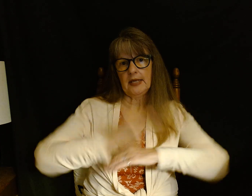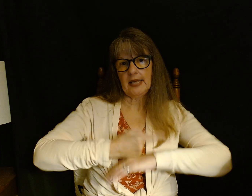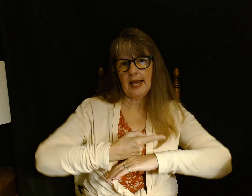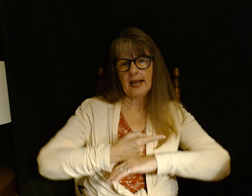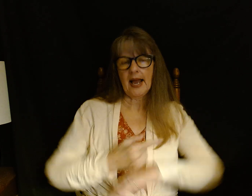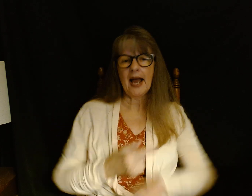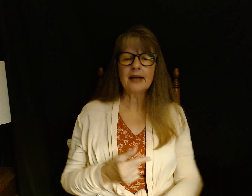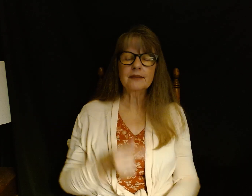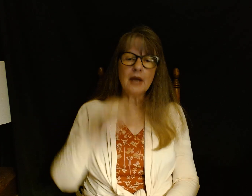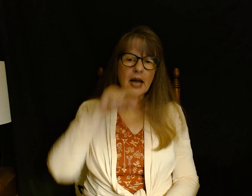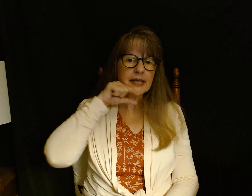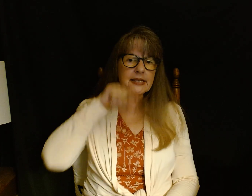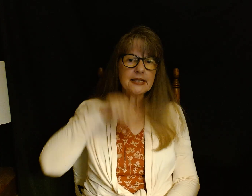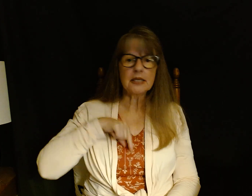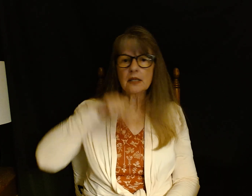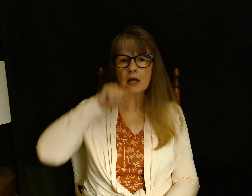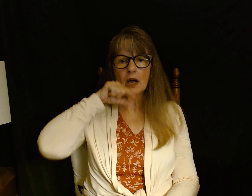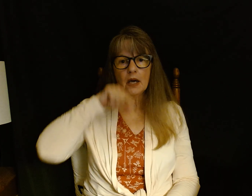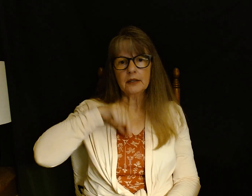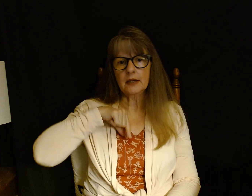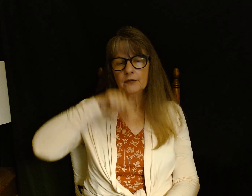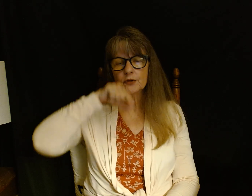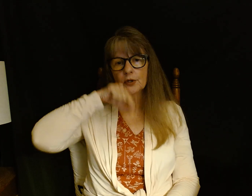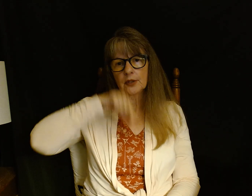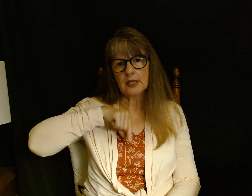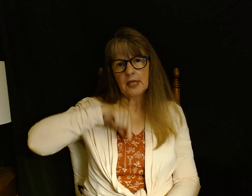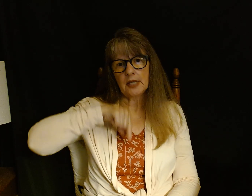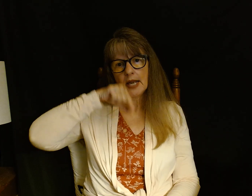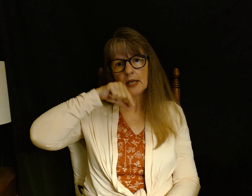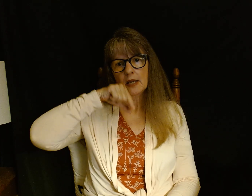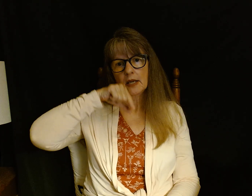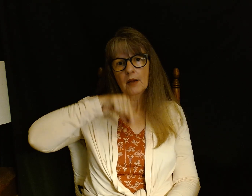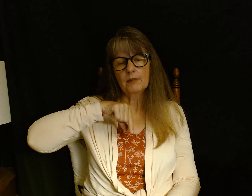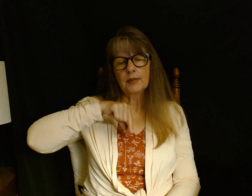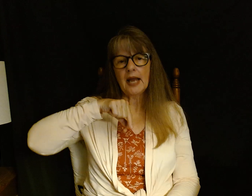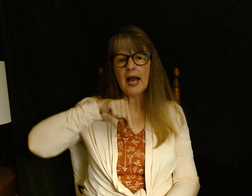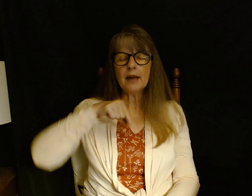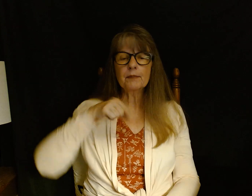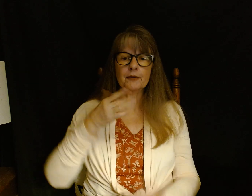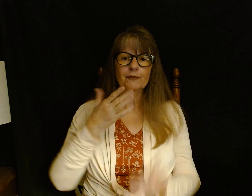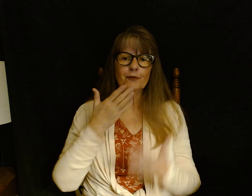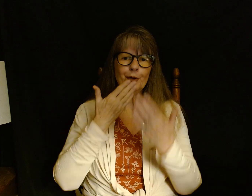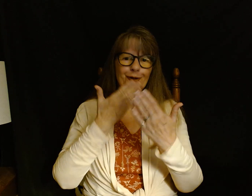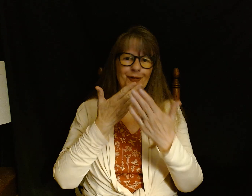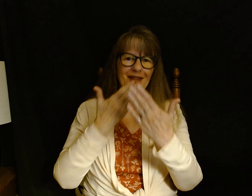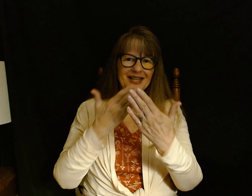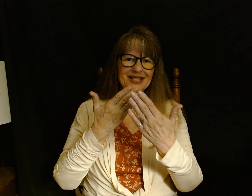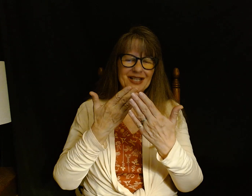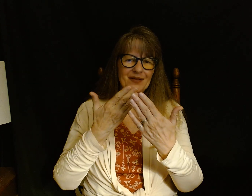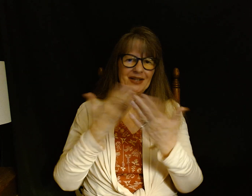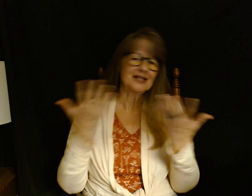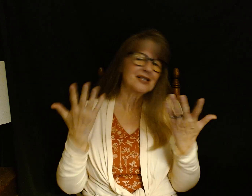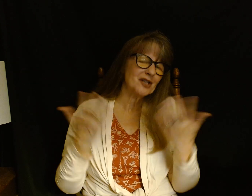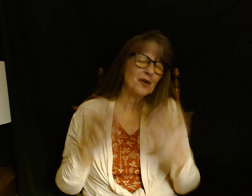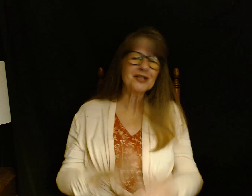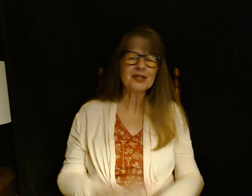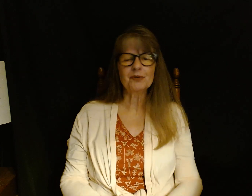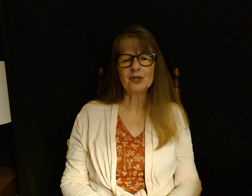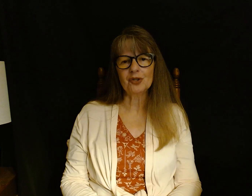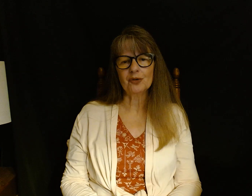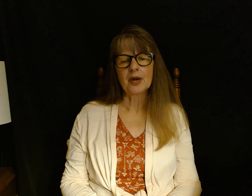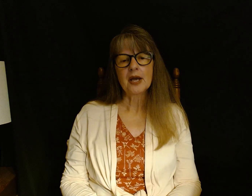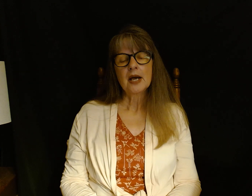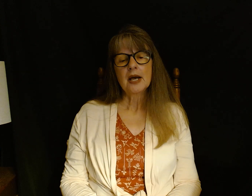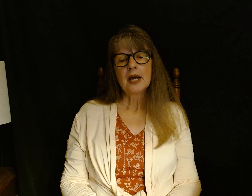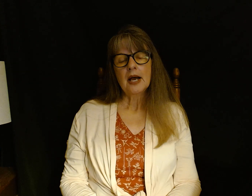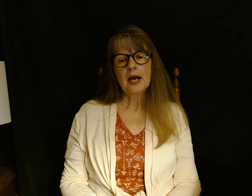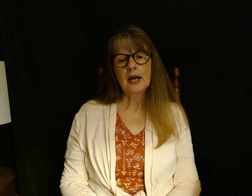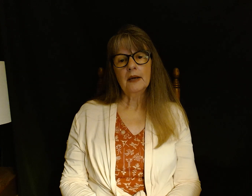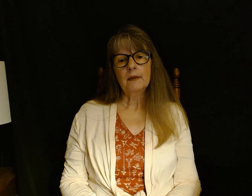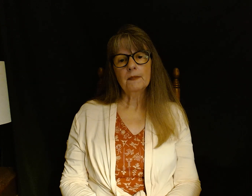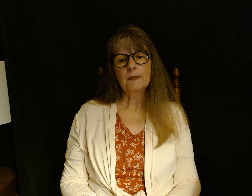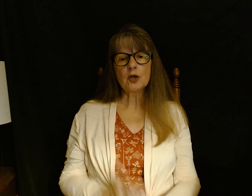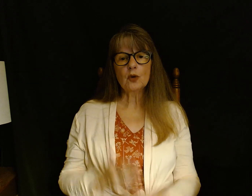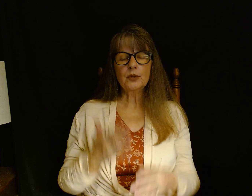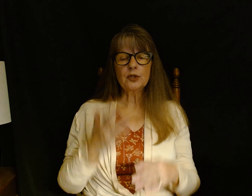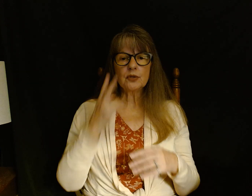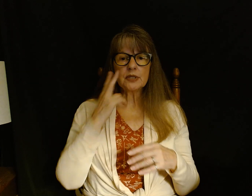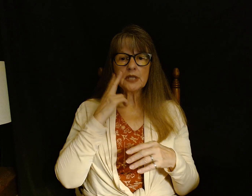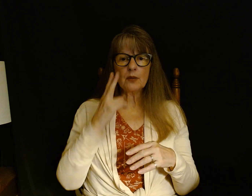Day. I see a lot of Turkey Day, but I prefer Thanksgiving. So it's up to you. So when you see around